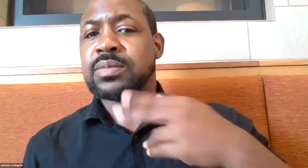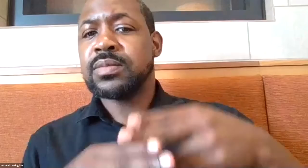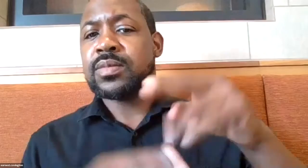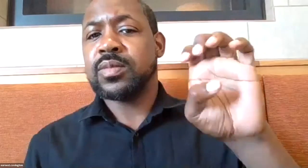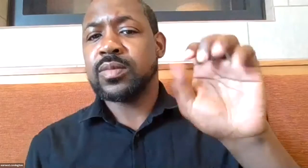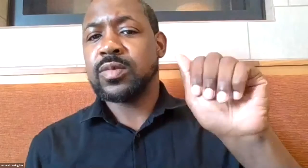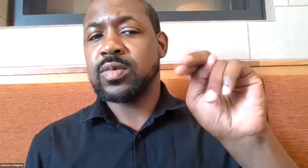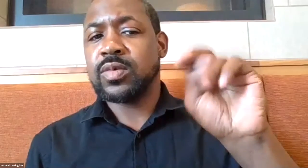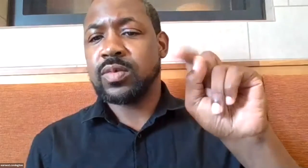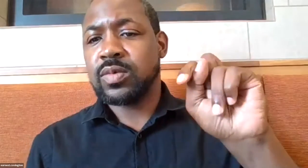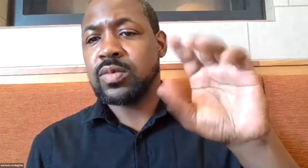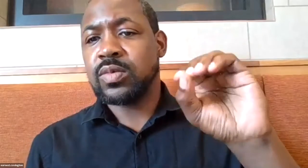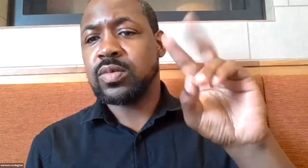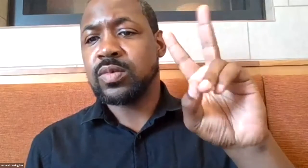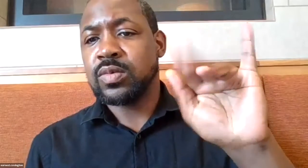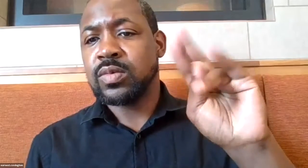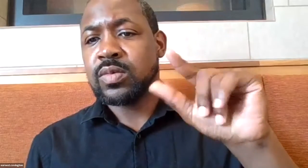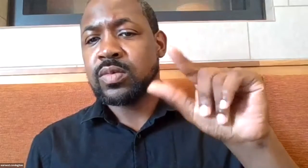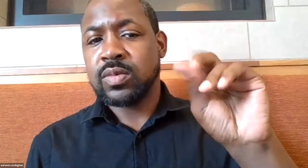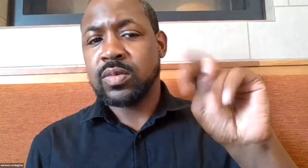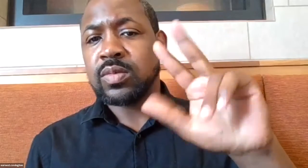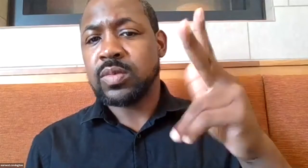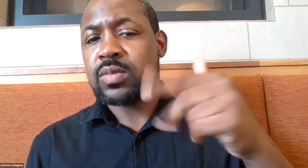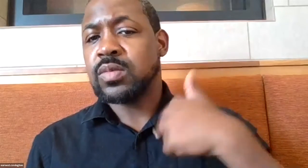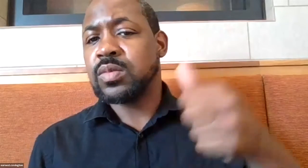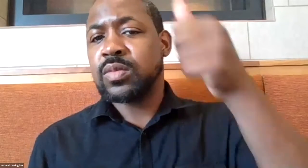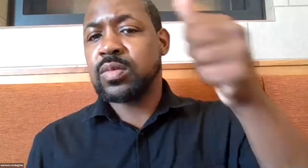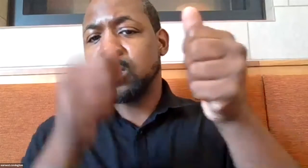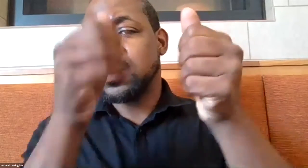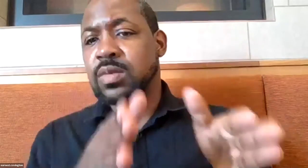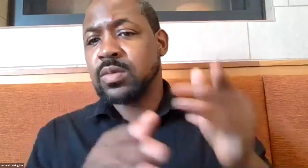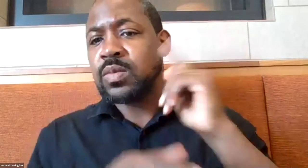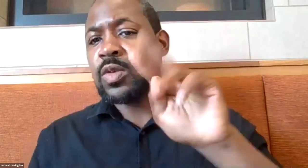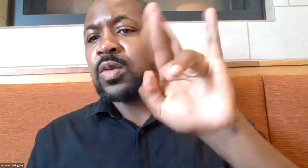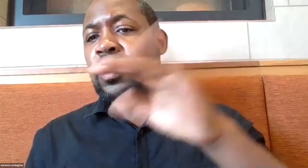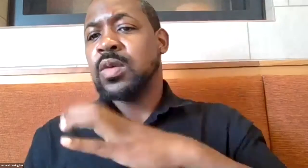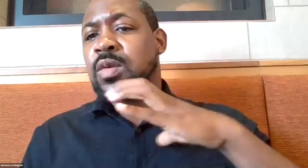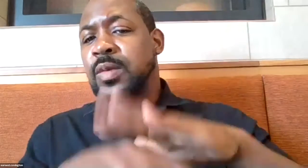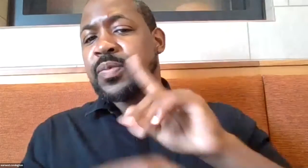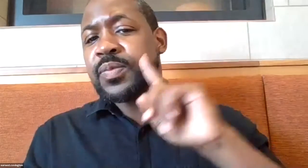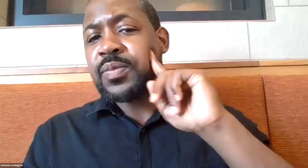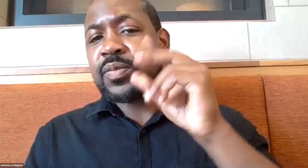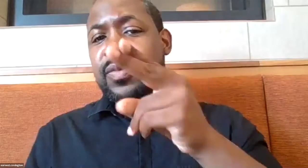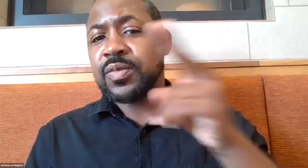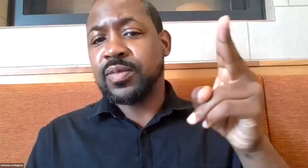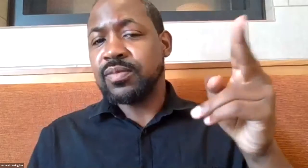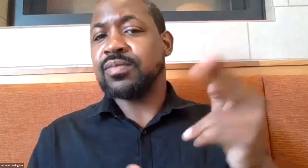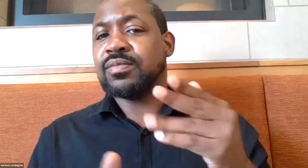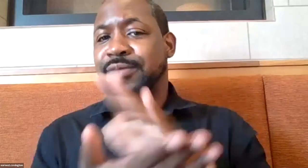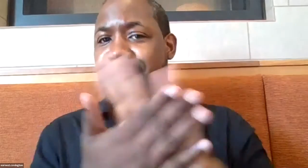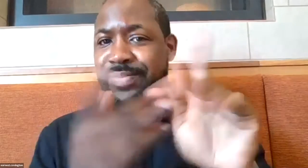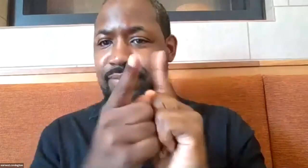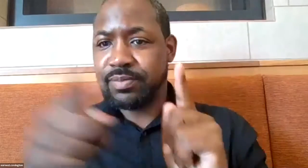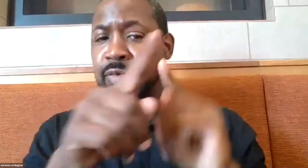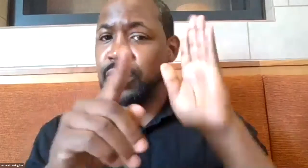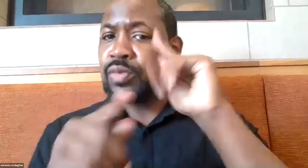Well, hello, everybody. My name is Ernest Covington III. I'm the Executive Director of the Rhode Island Commission on the Deaf